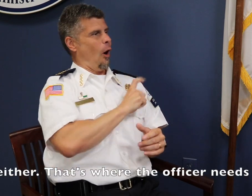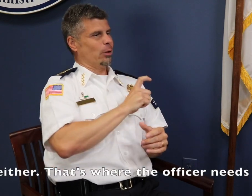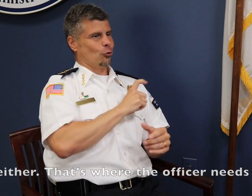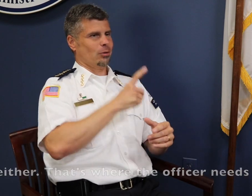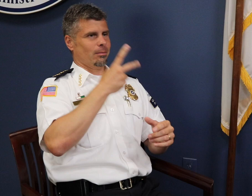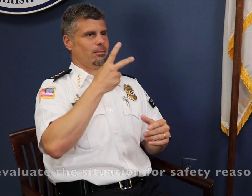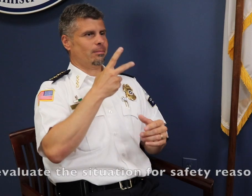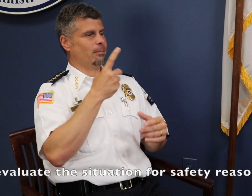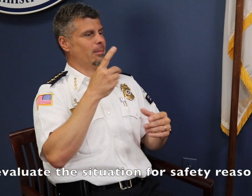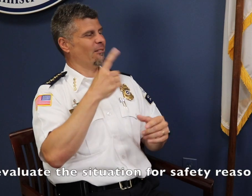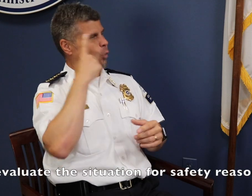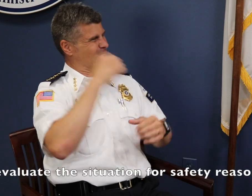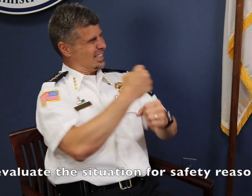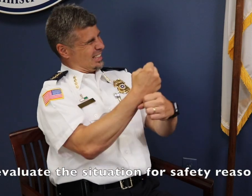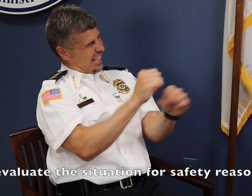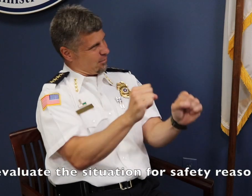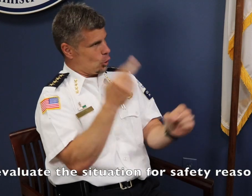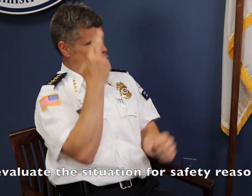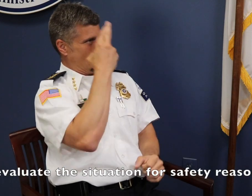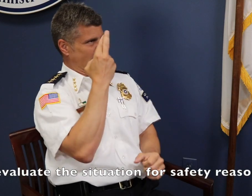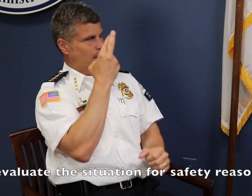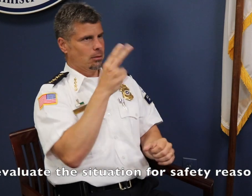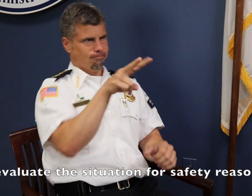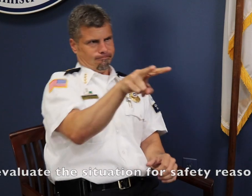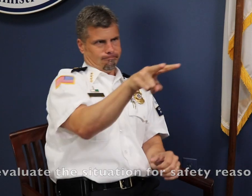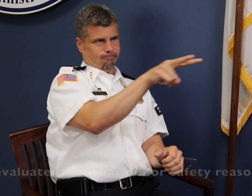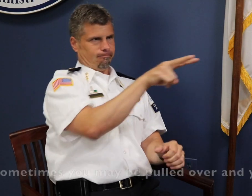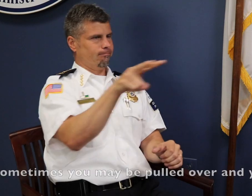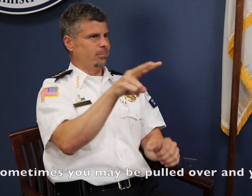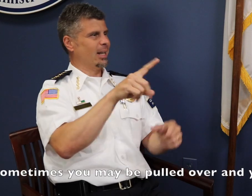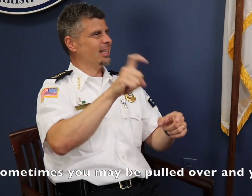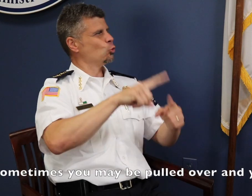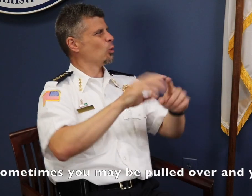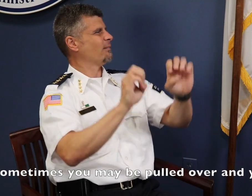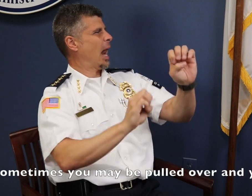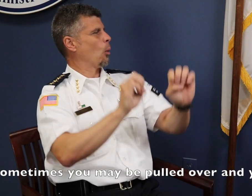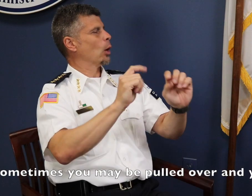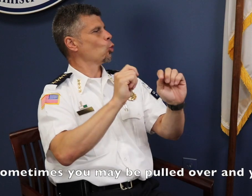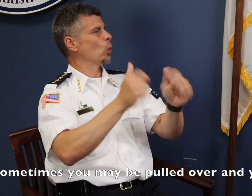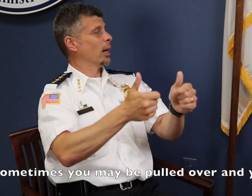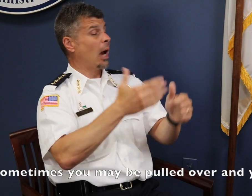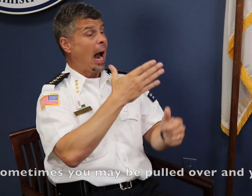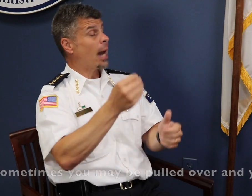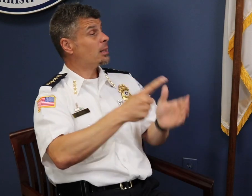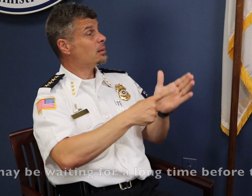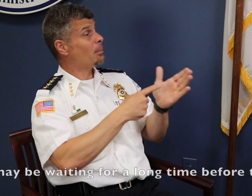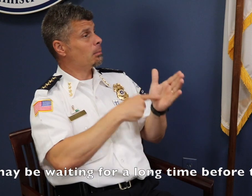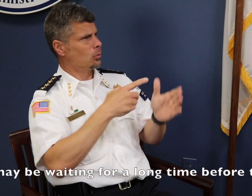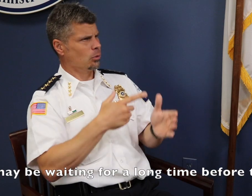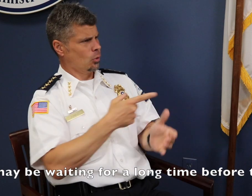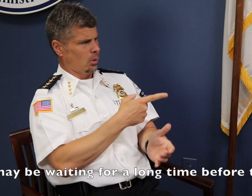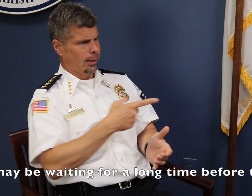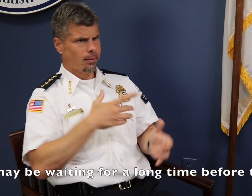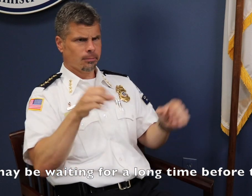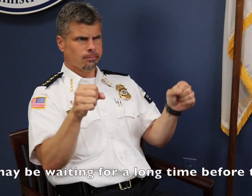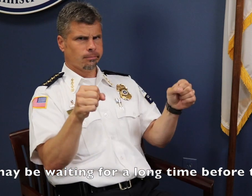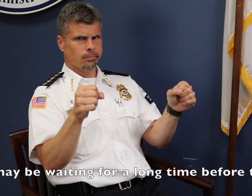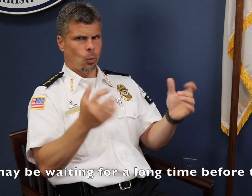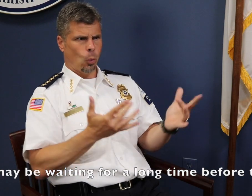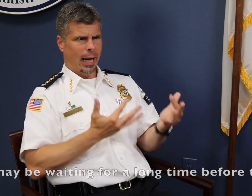slowly toward it while keeping one hand on the steering wheel. If you have passengers in the car with you, make sure they don't make any quick movements either. That's where the officer needs